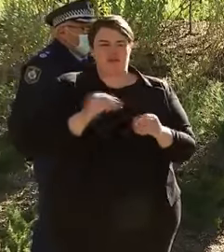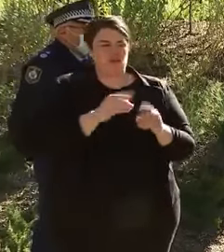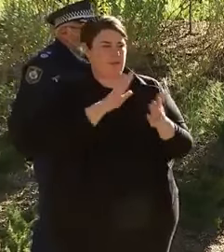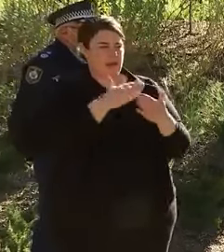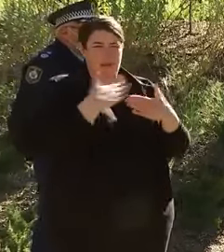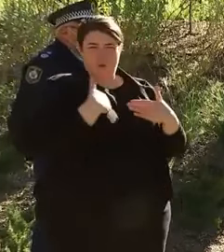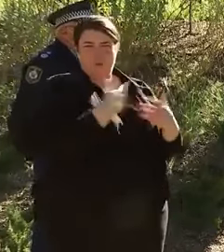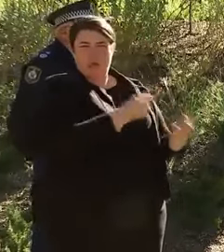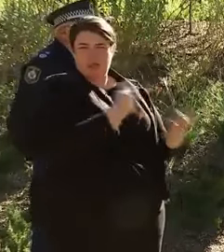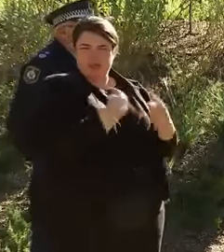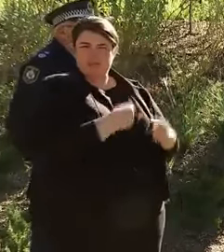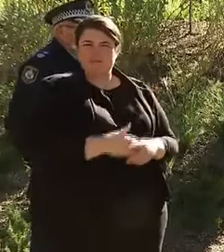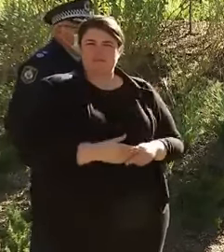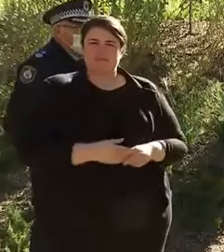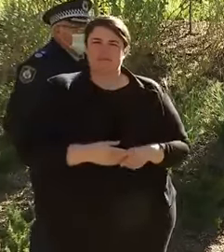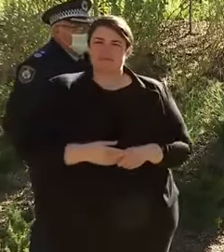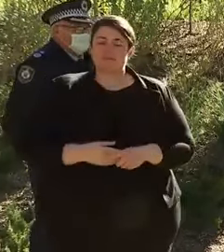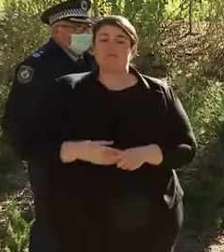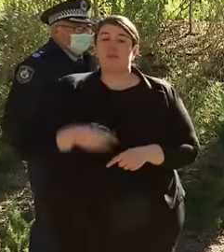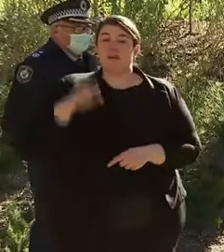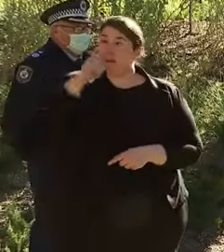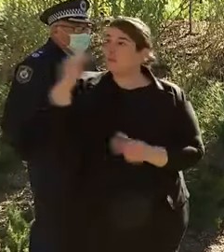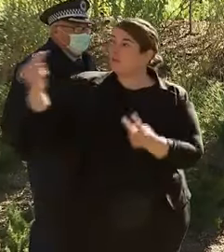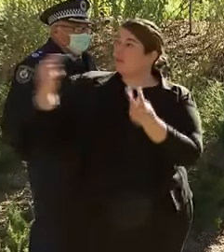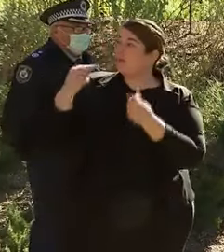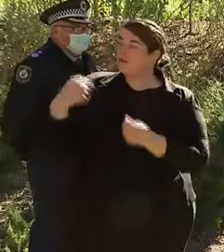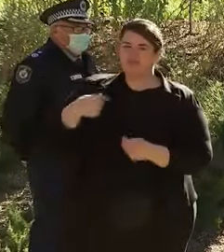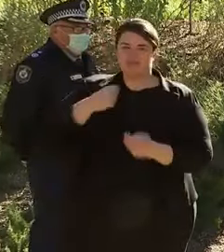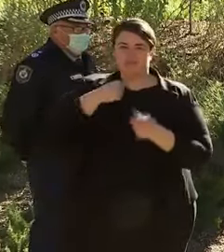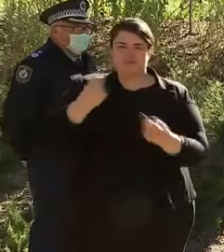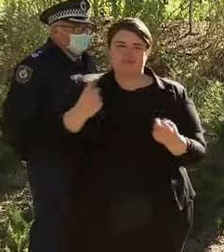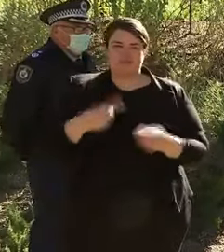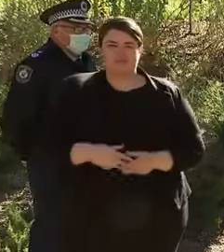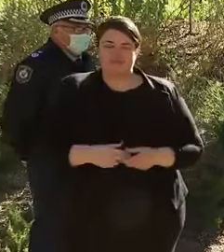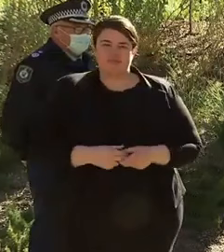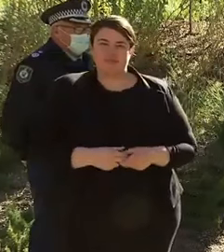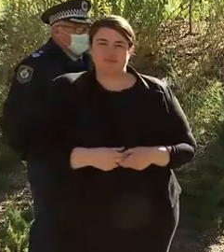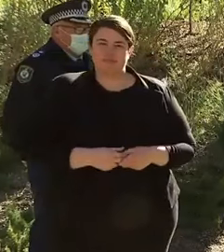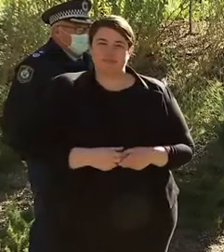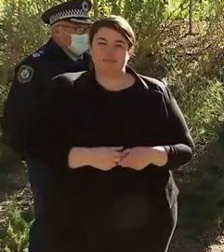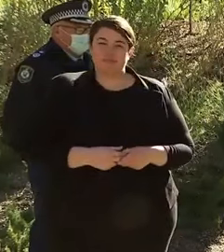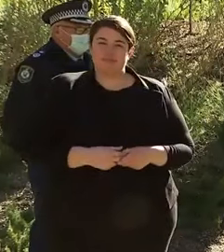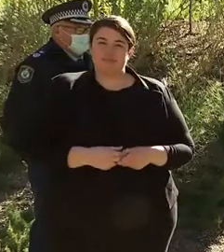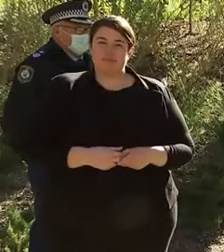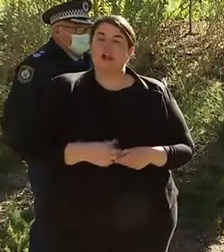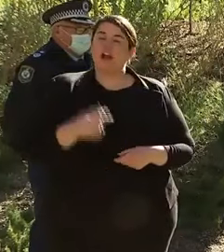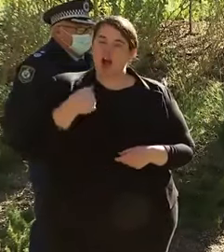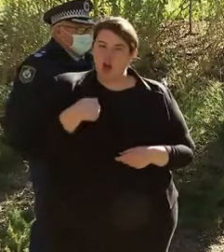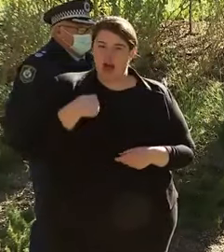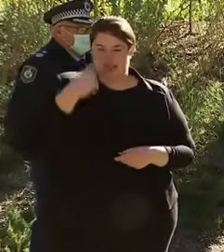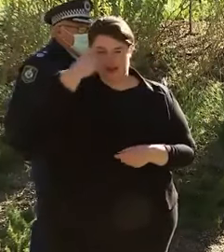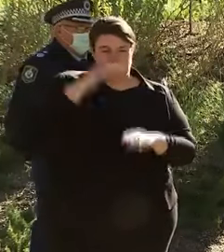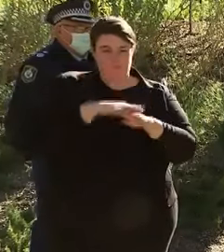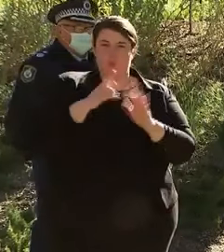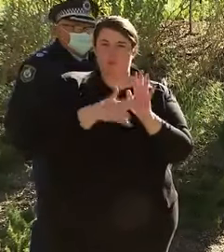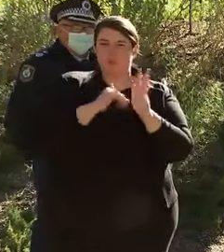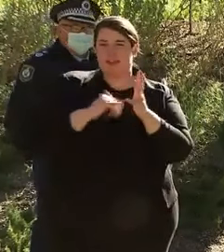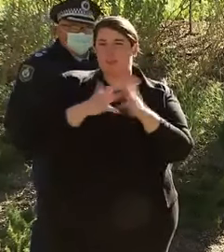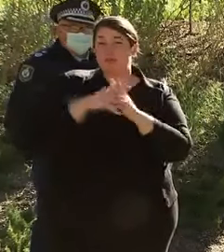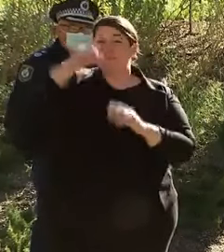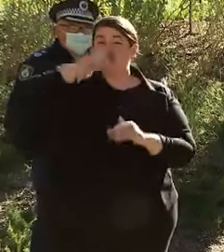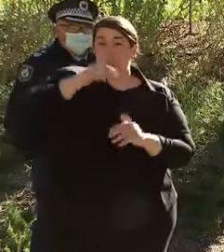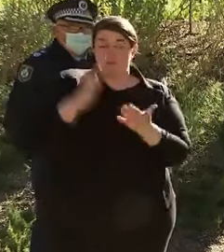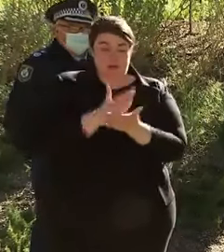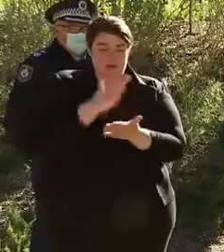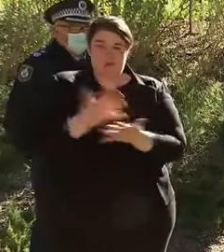community. I've never cared what people think about me. What I do care about is keeping people safe and not